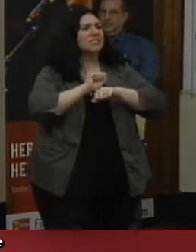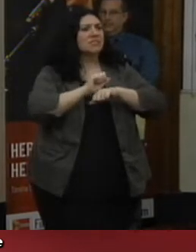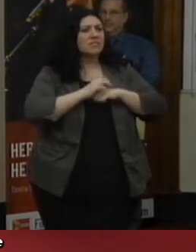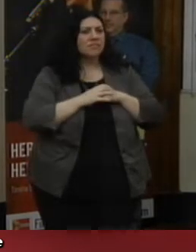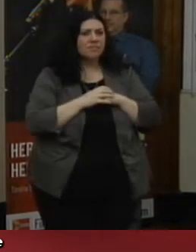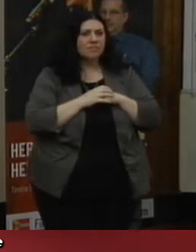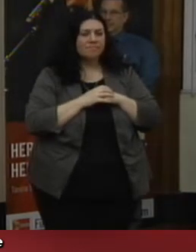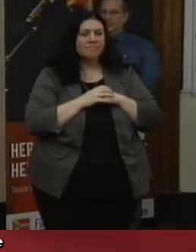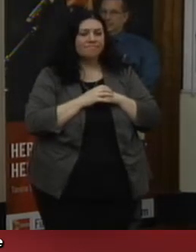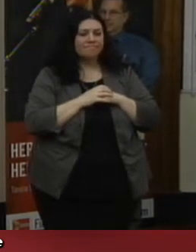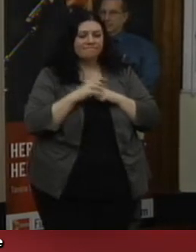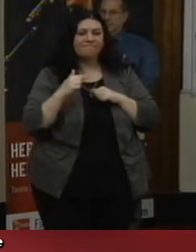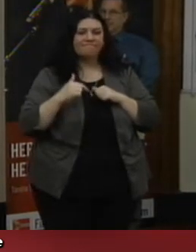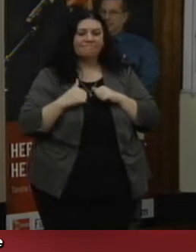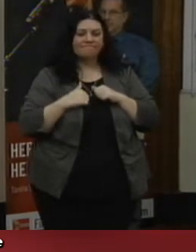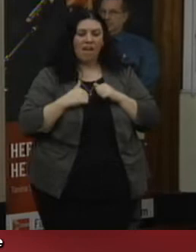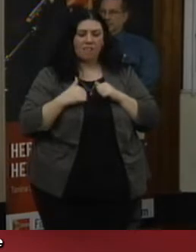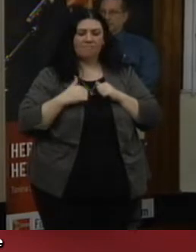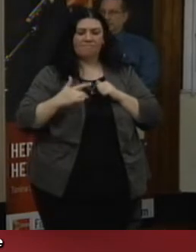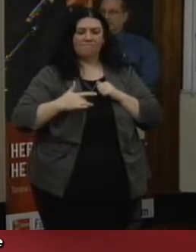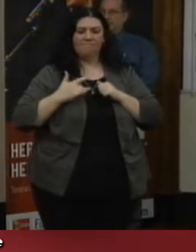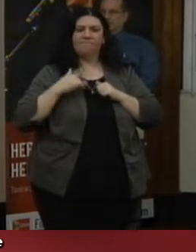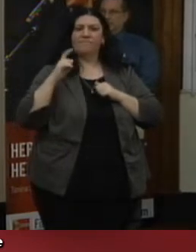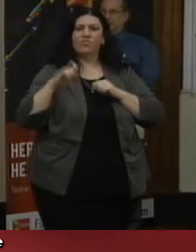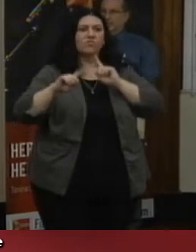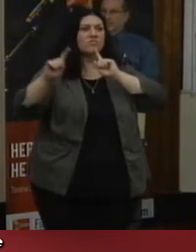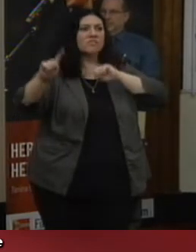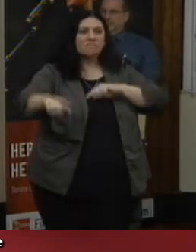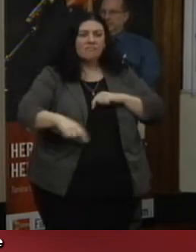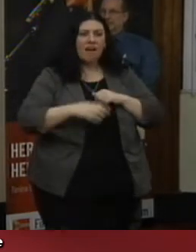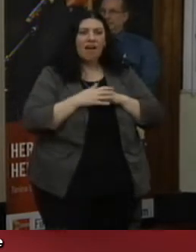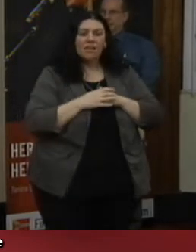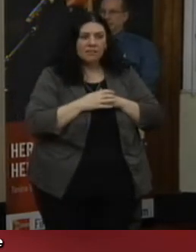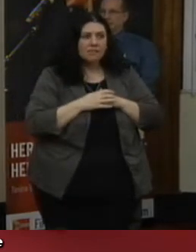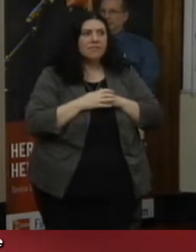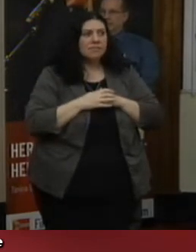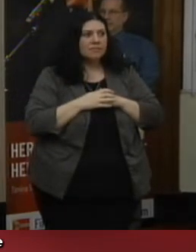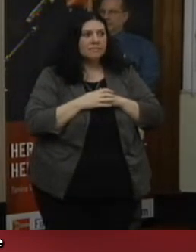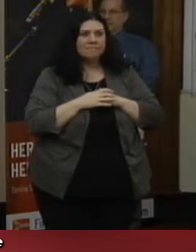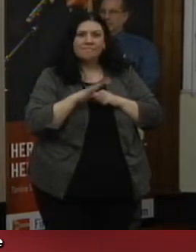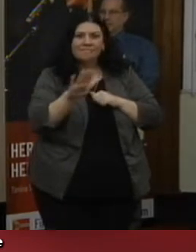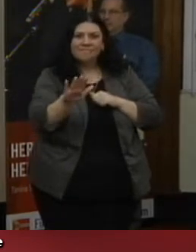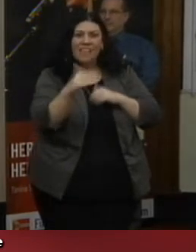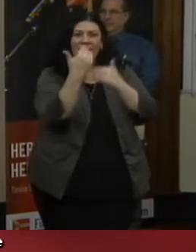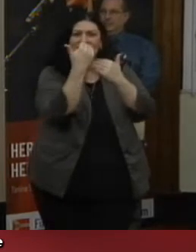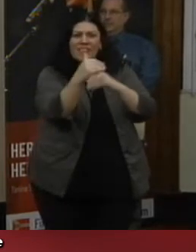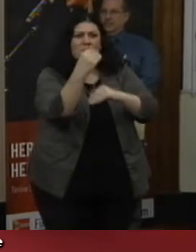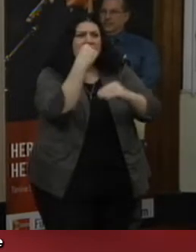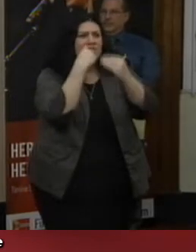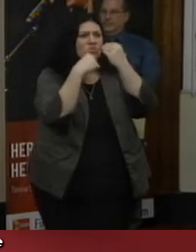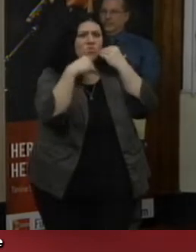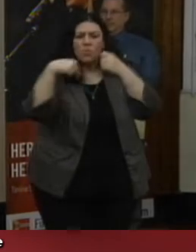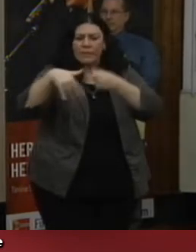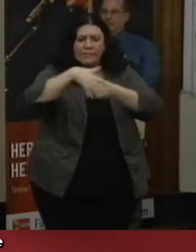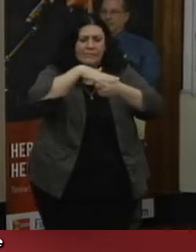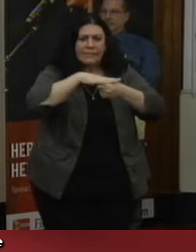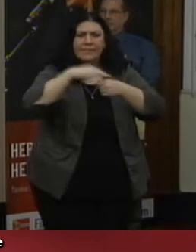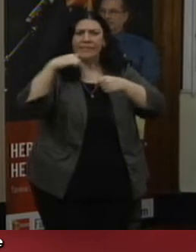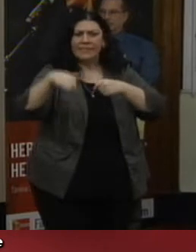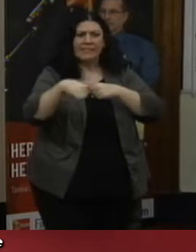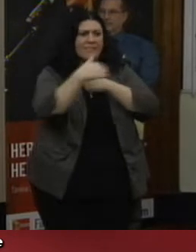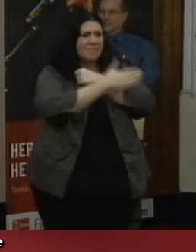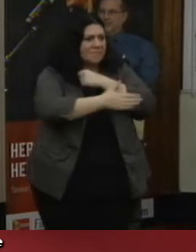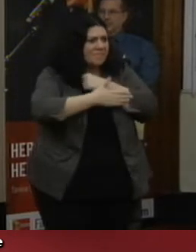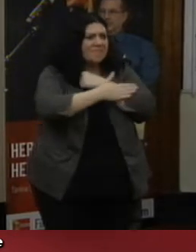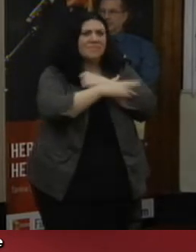I'm encouraged to report that there is no shortage of food, either in this country or in this region. We